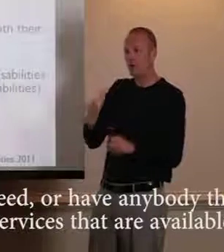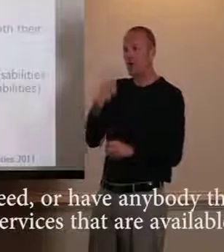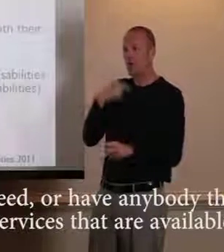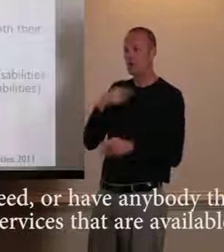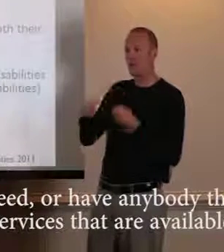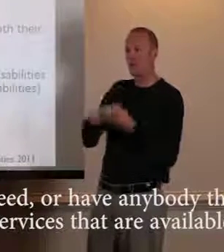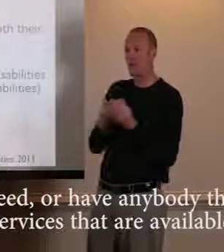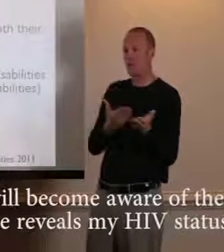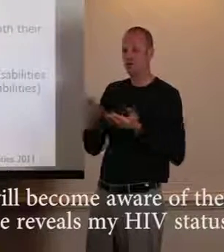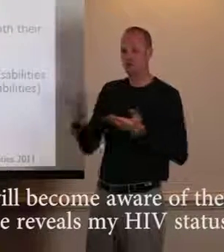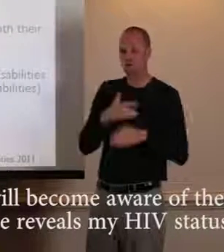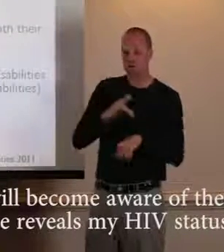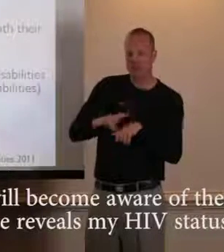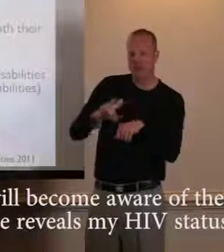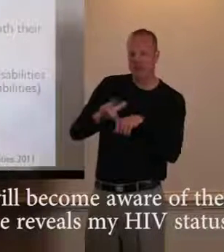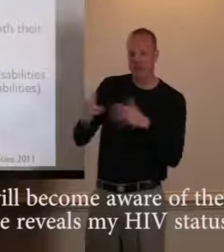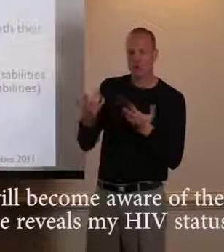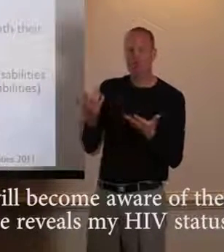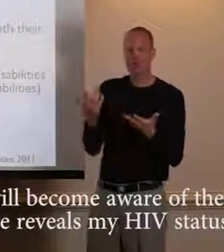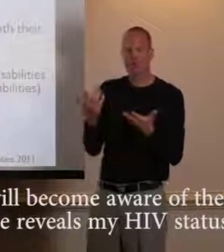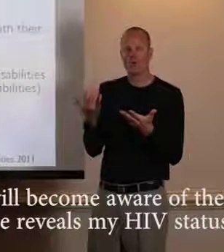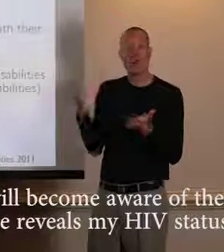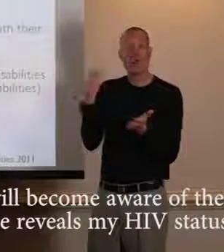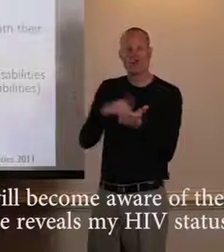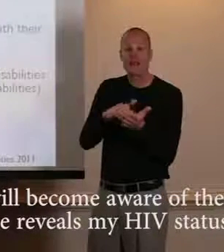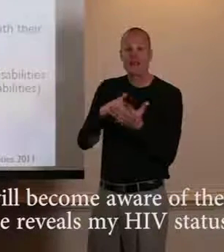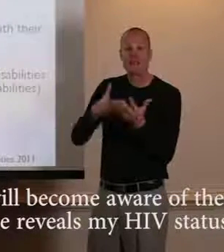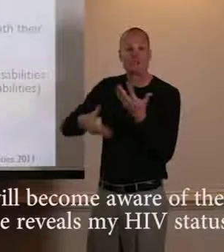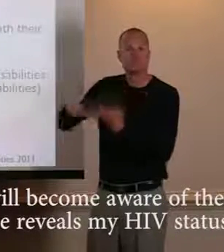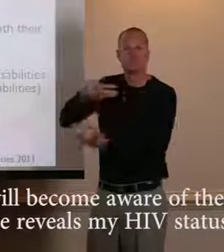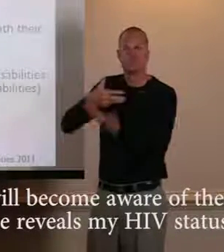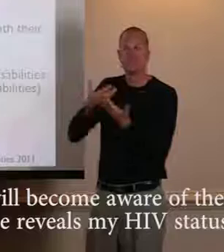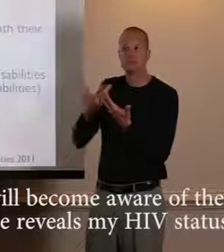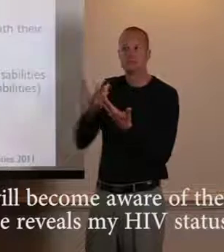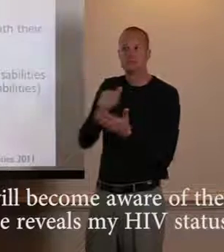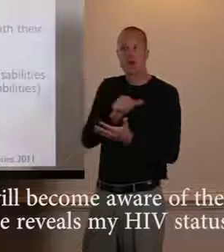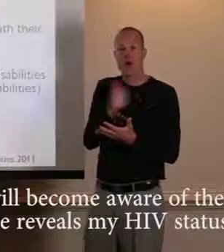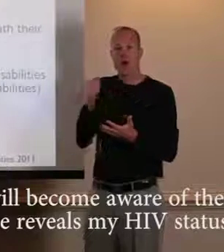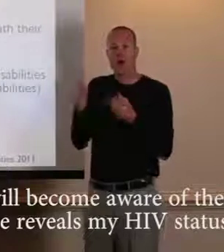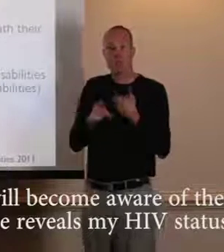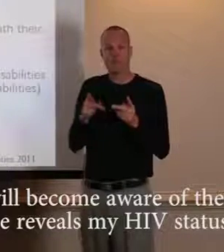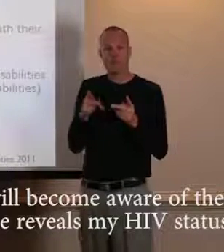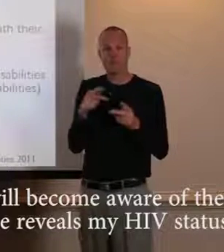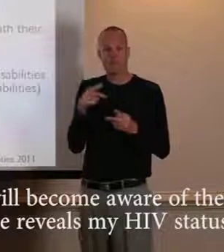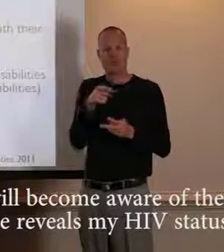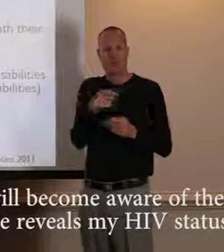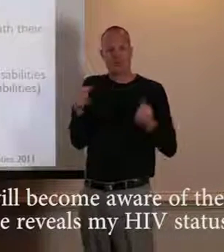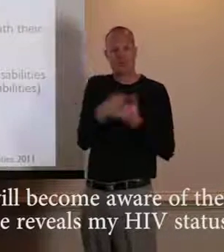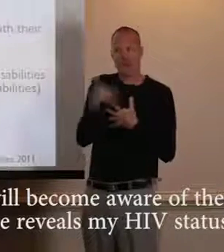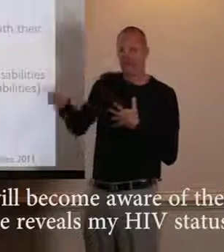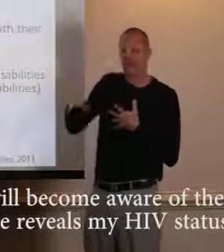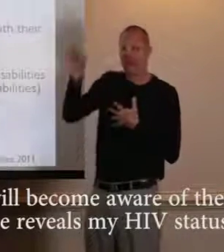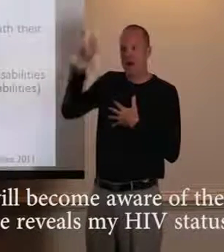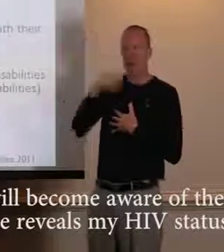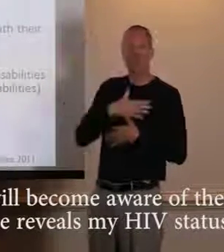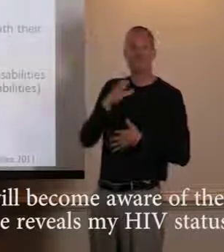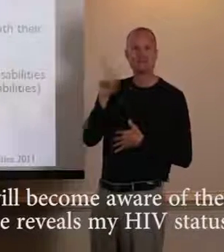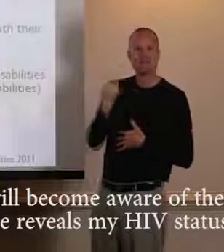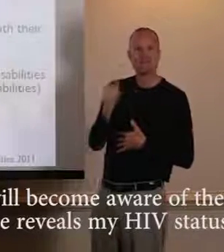available. And again, fear that others will become aware of their disabilities. So what if someone reveals my HIV status or